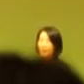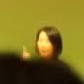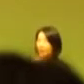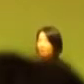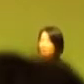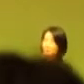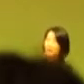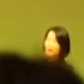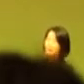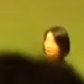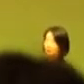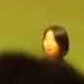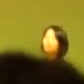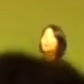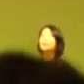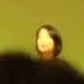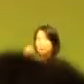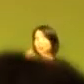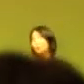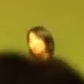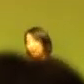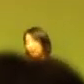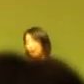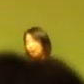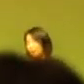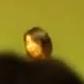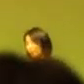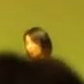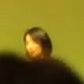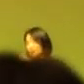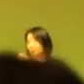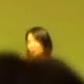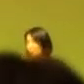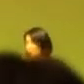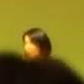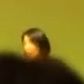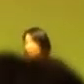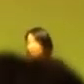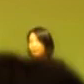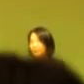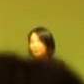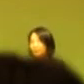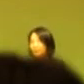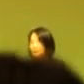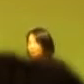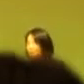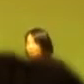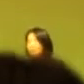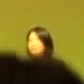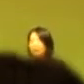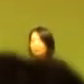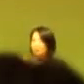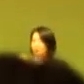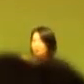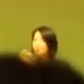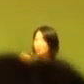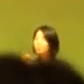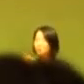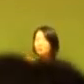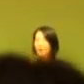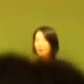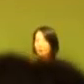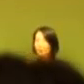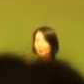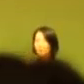prevent them from investing in any controversial weapon or illegal weapon. Now, nuclear weapons are